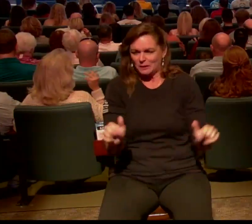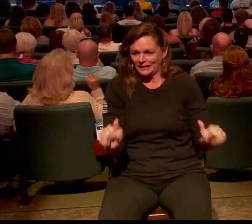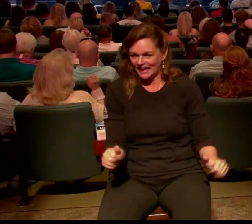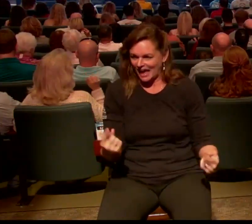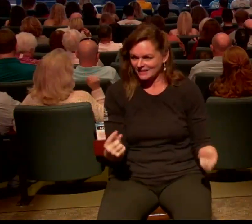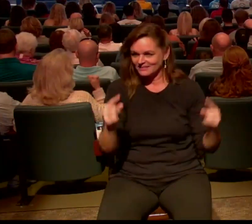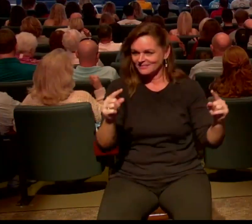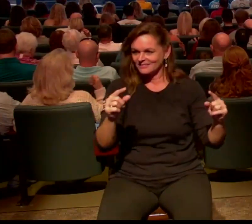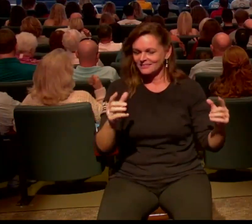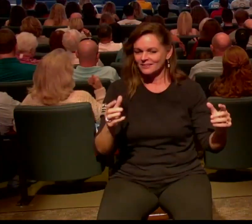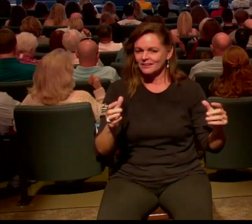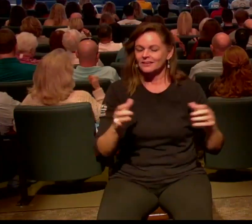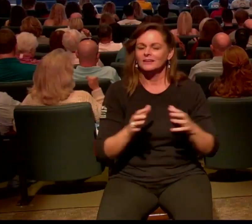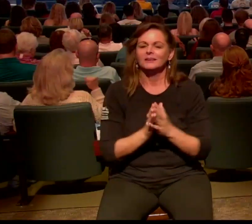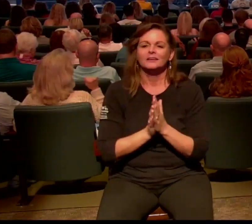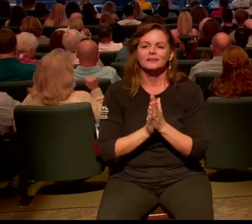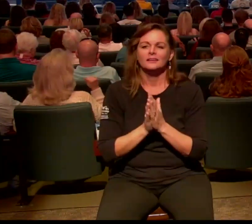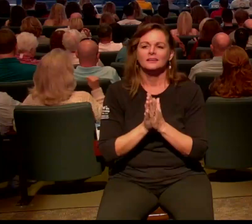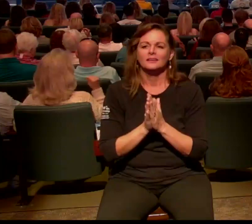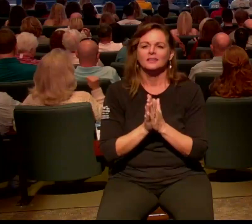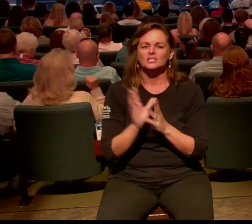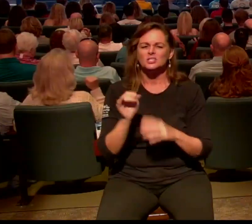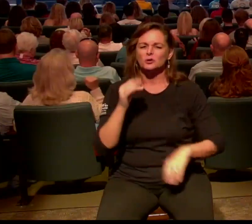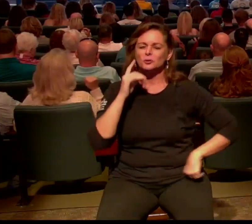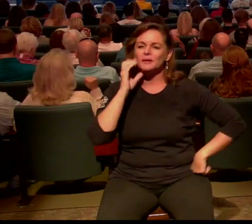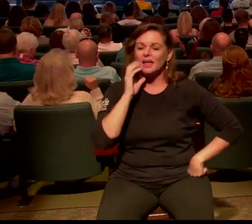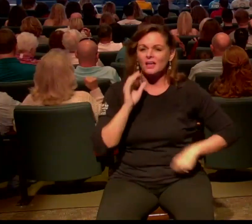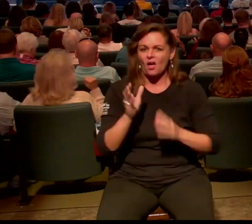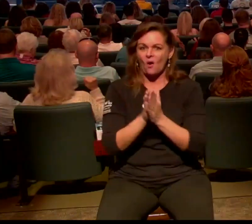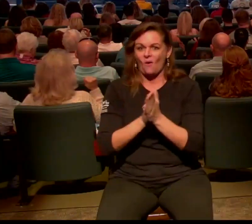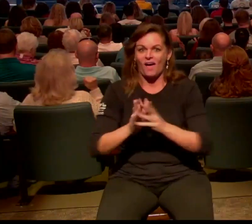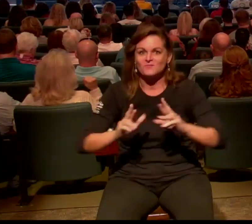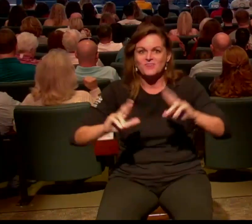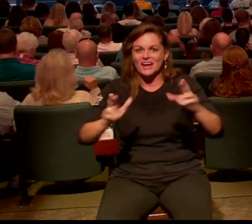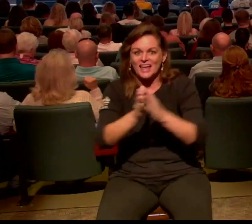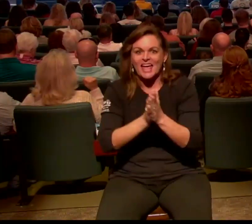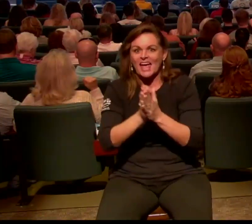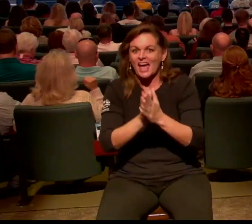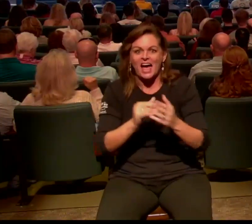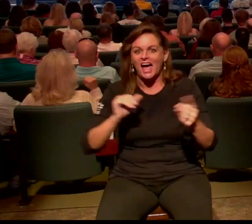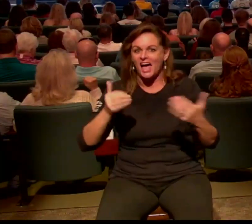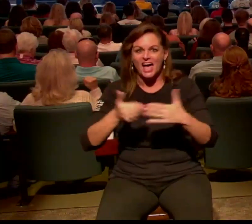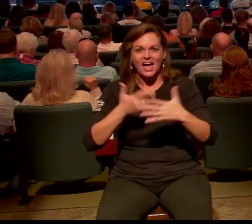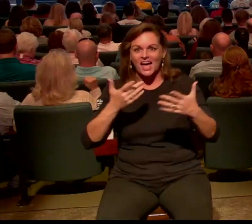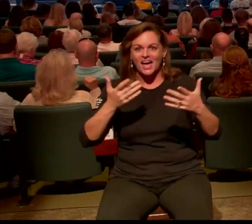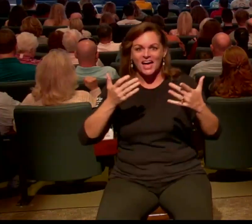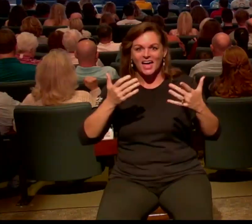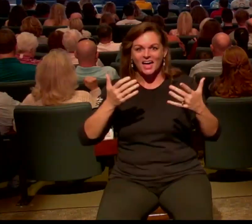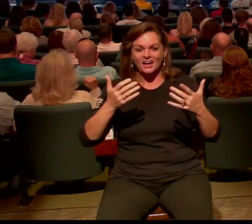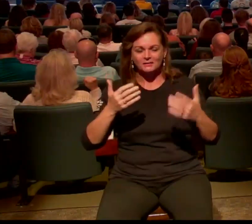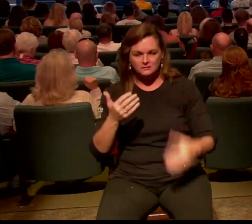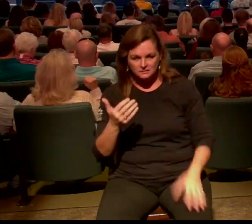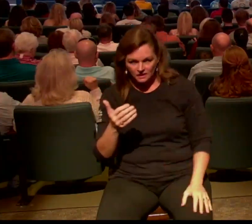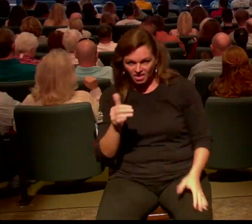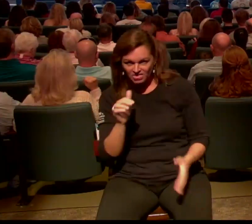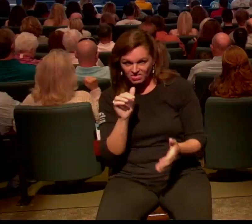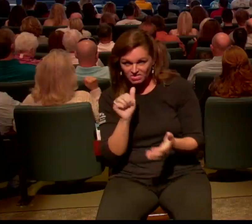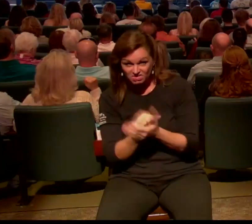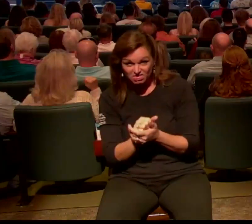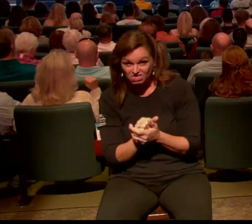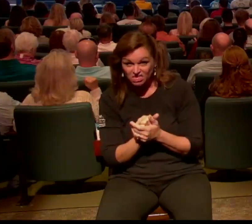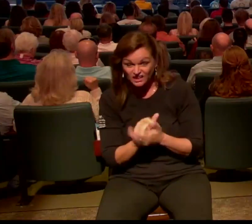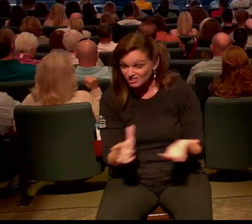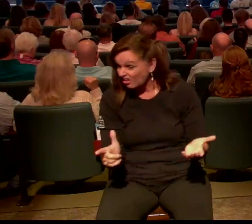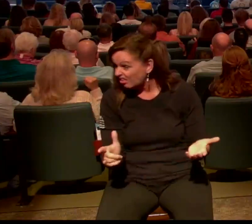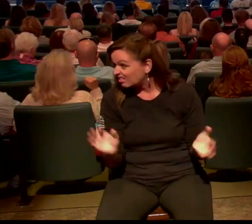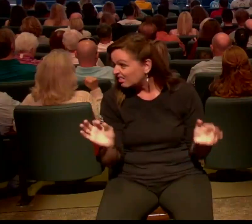that when I give you, you're going to be just a hair disappointed because you're looking for something just a little bit more. You know